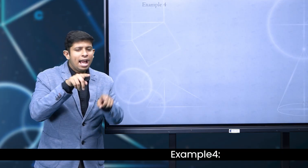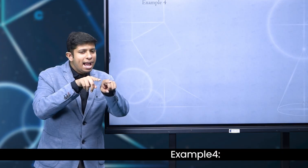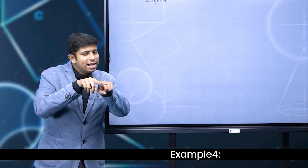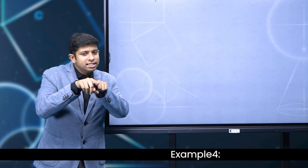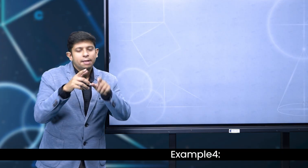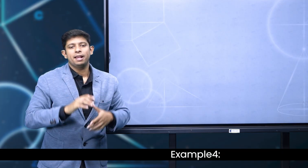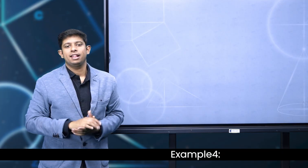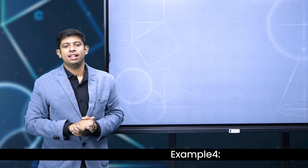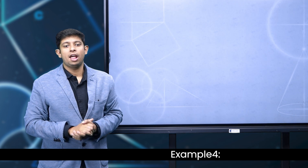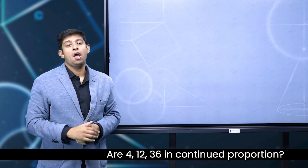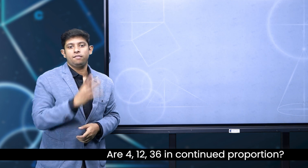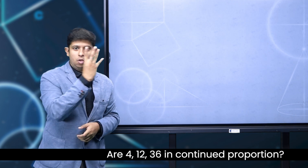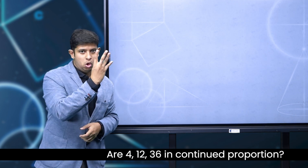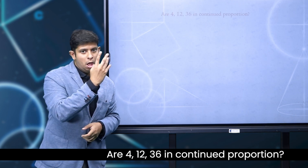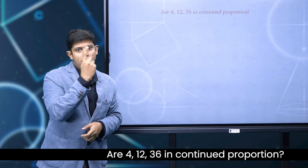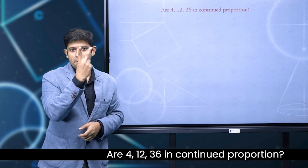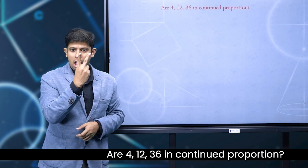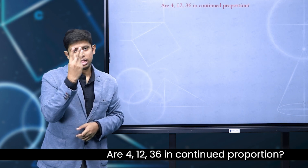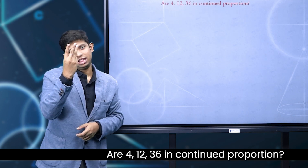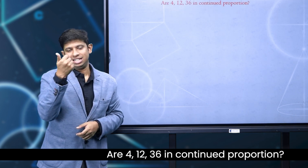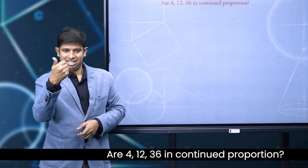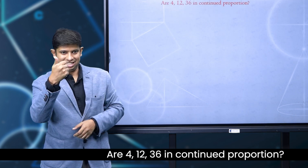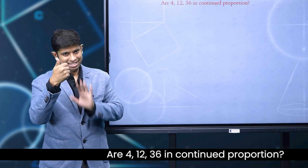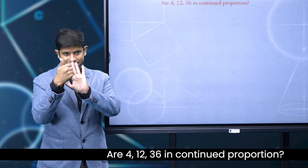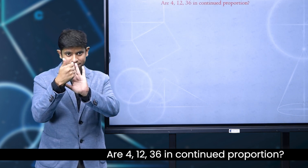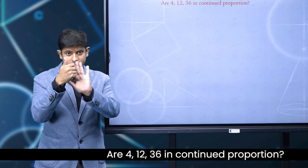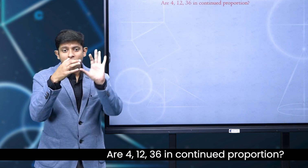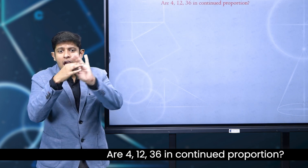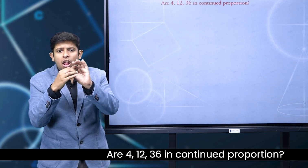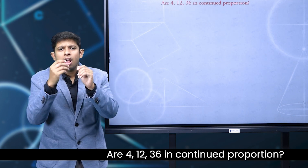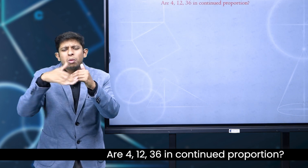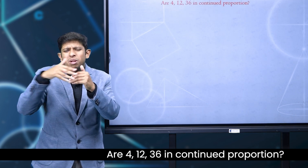Example 4. Are 4, 12, 36 in continued proportion?